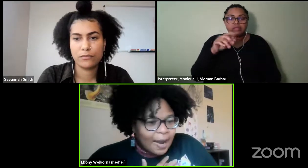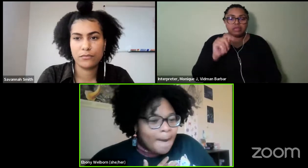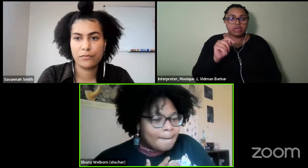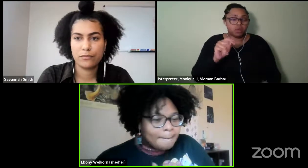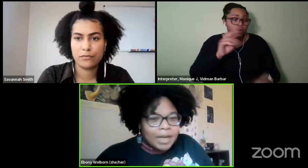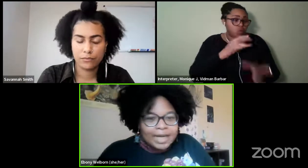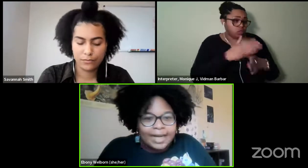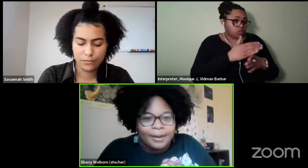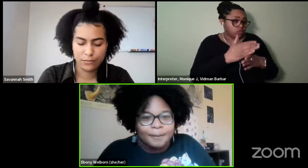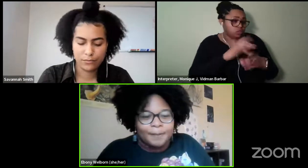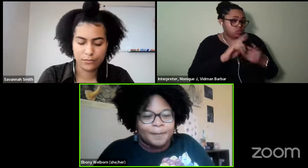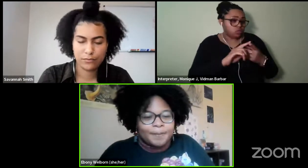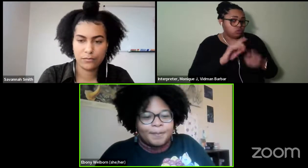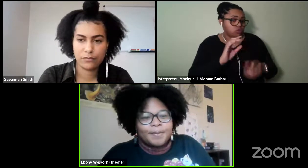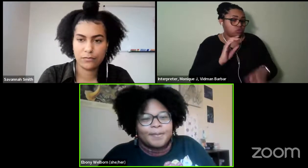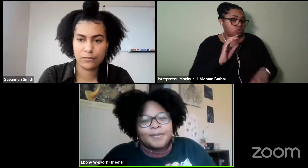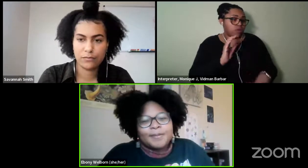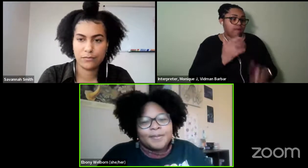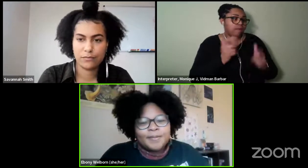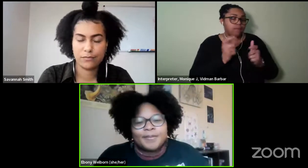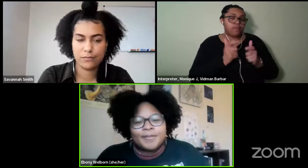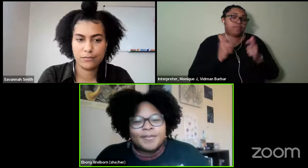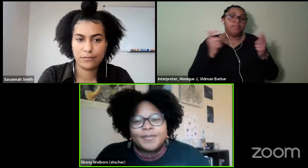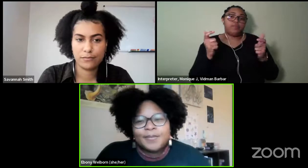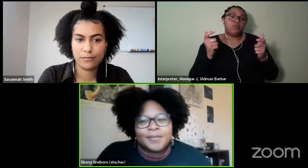larger body.